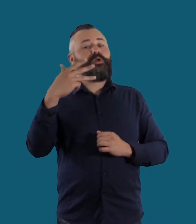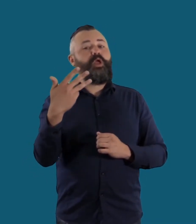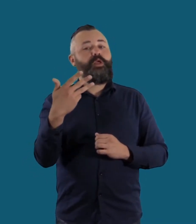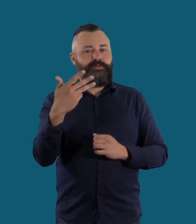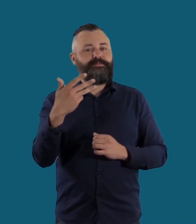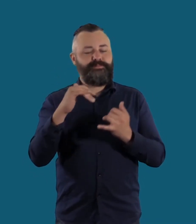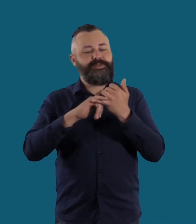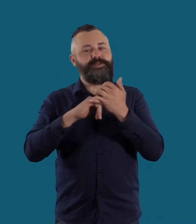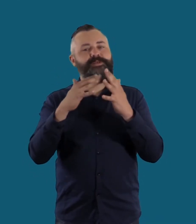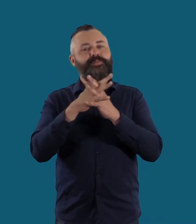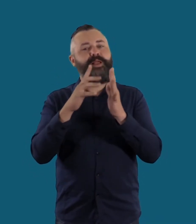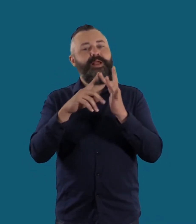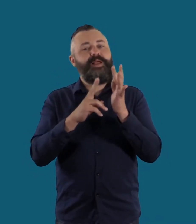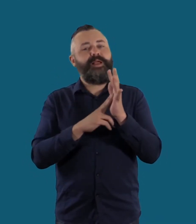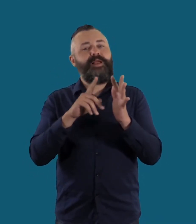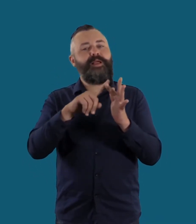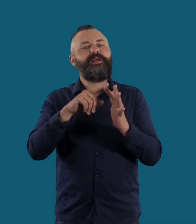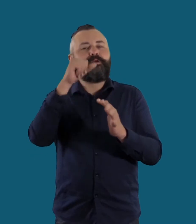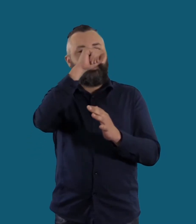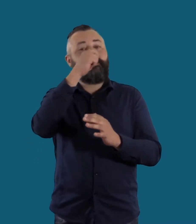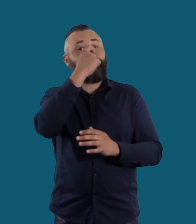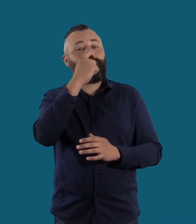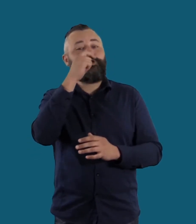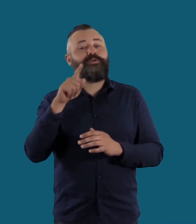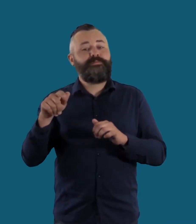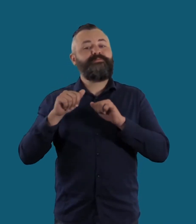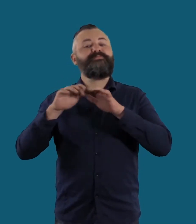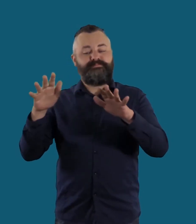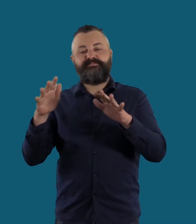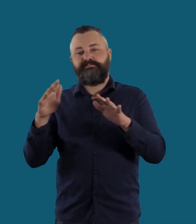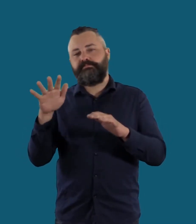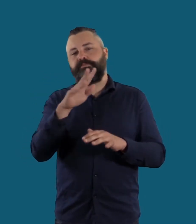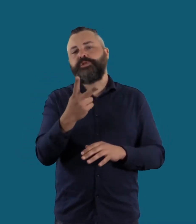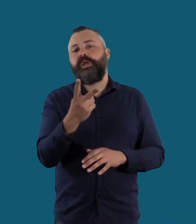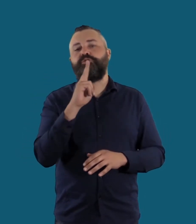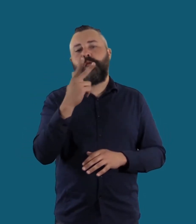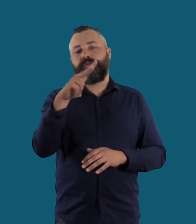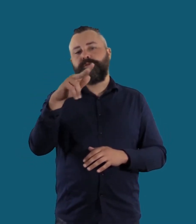2. In 2009, the swine flu caused 284,000 deaths.